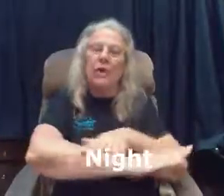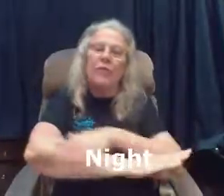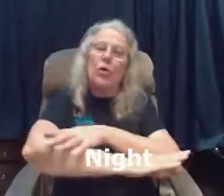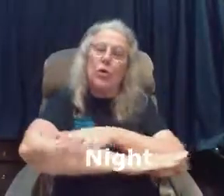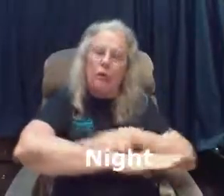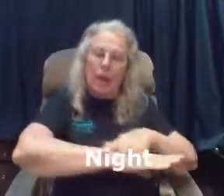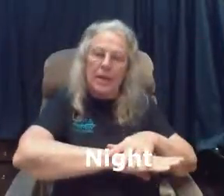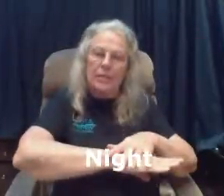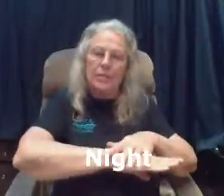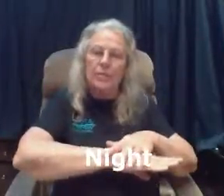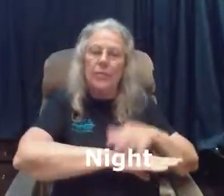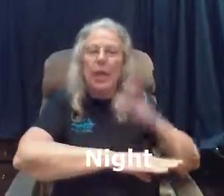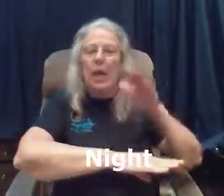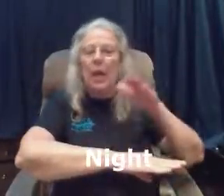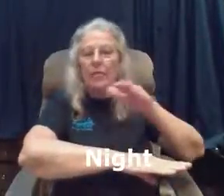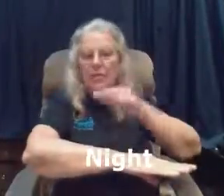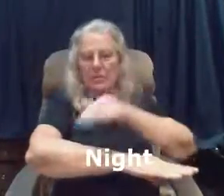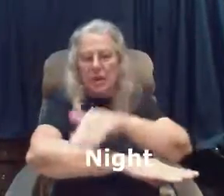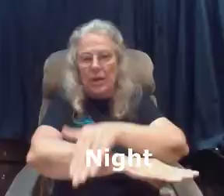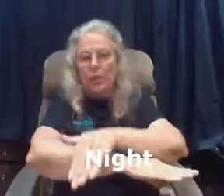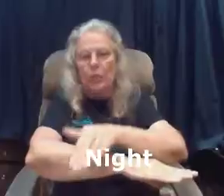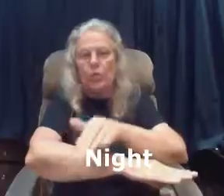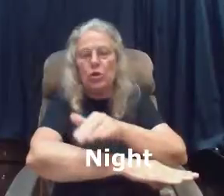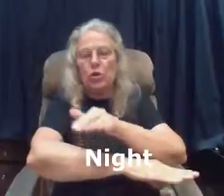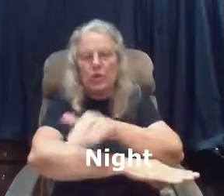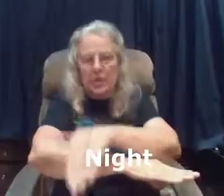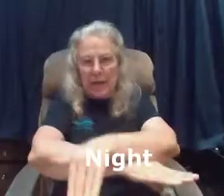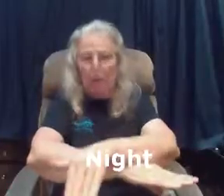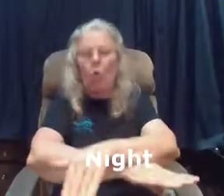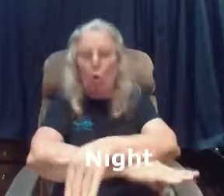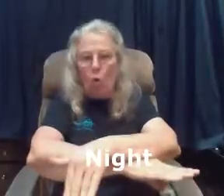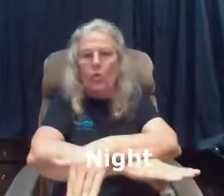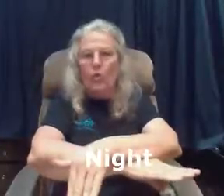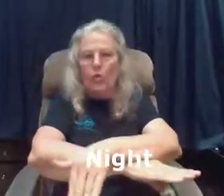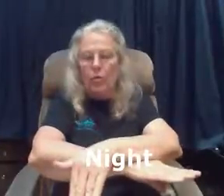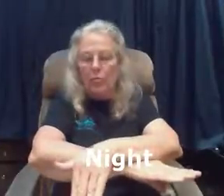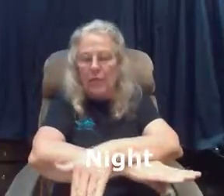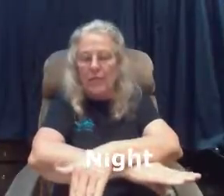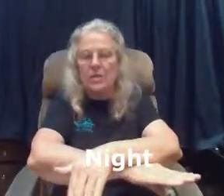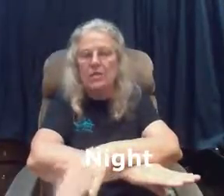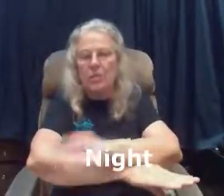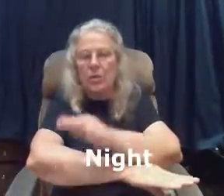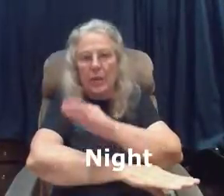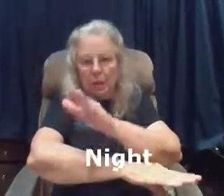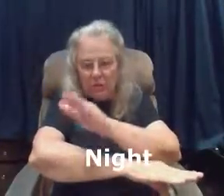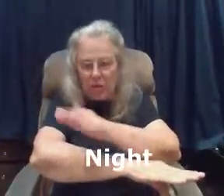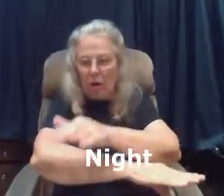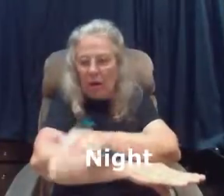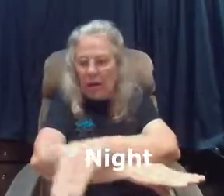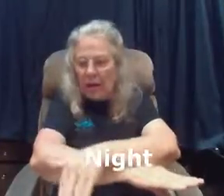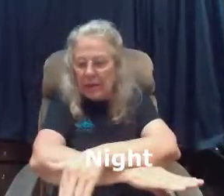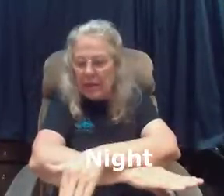of your horizon and the sun, you're pushing it down over the horizon so that it becomes dark.